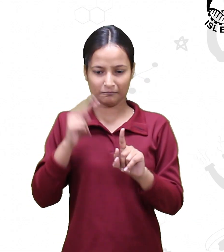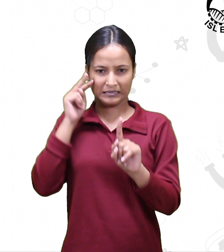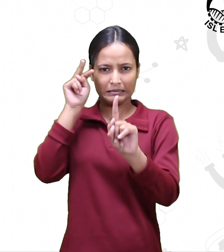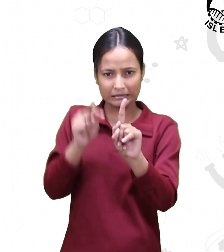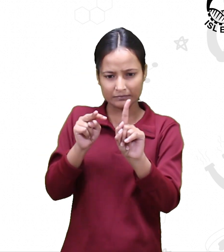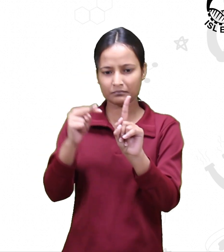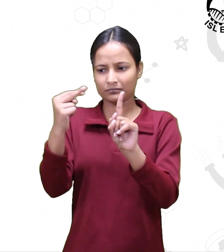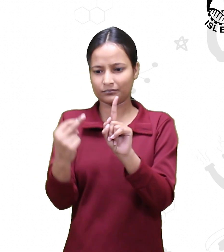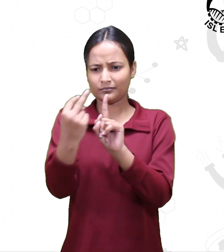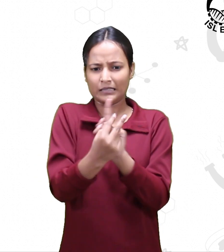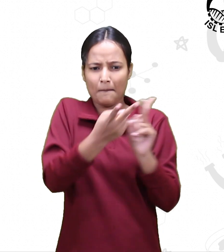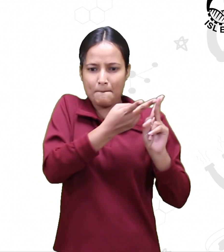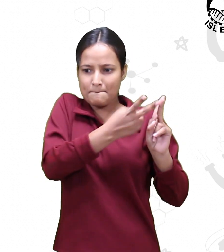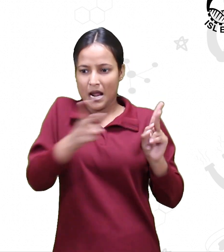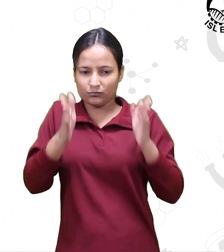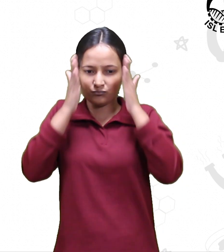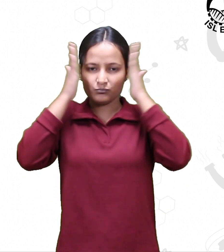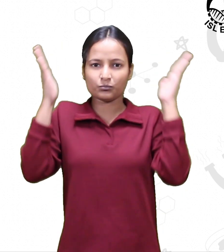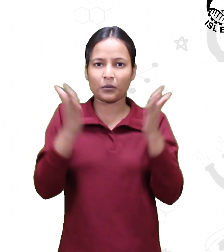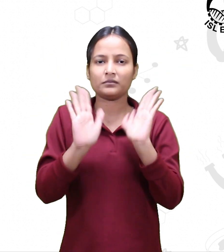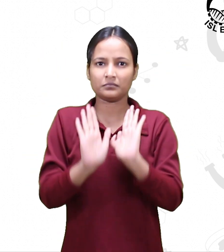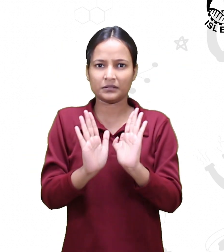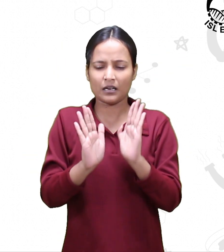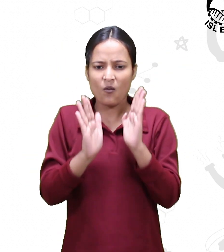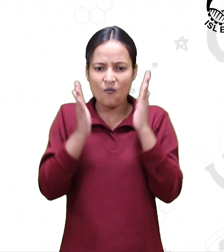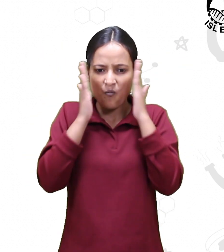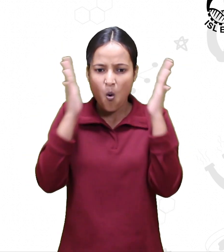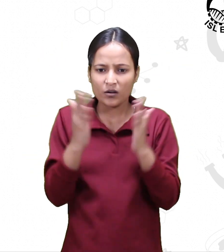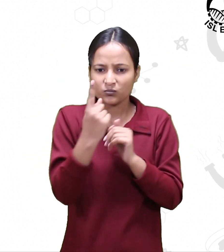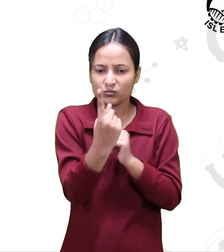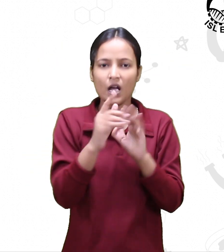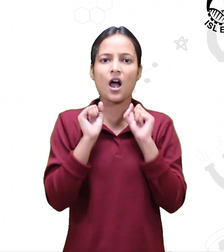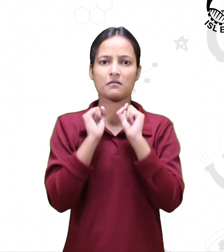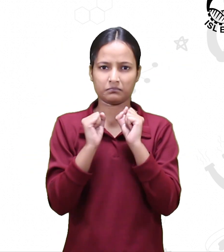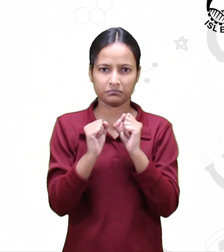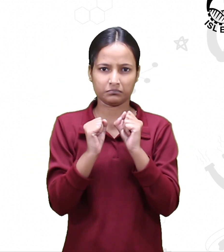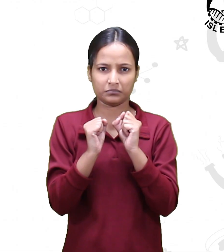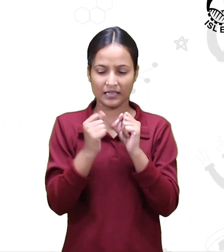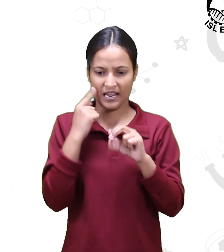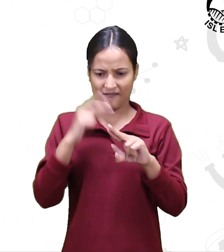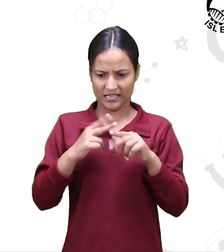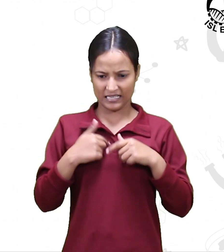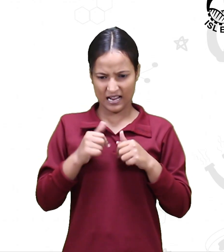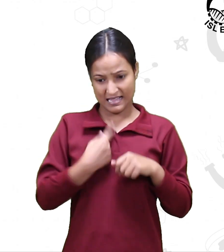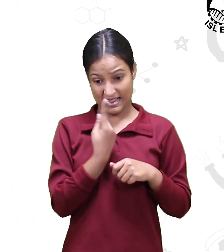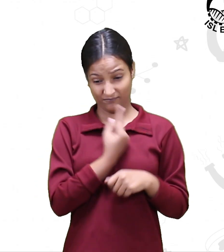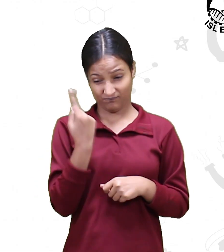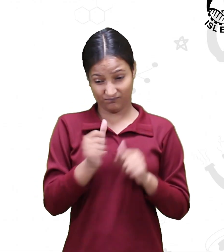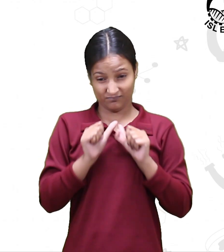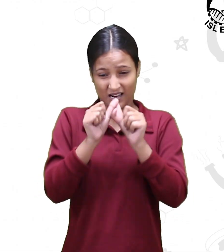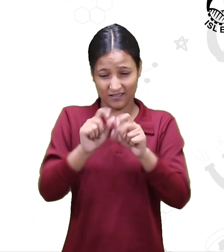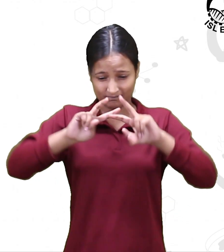have a very broad outlook towards being able to embrace this. But I realized very quickly that it's not possible for me to